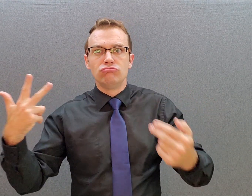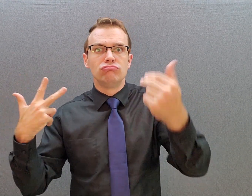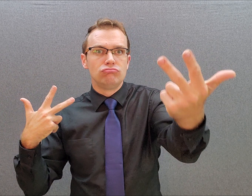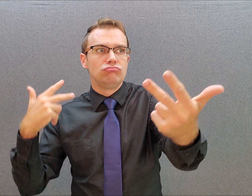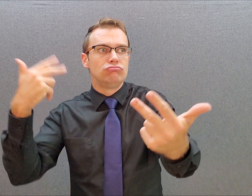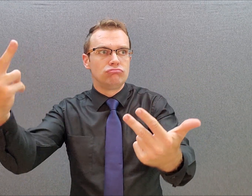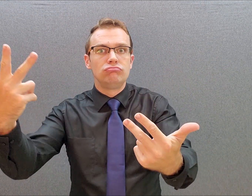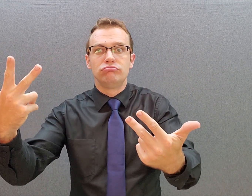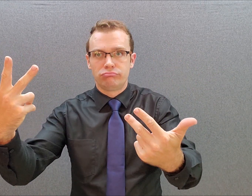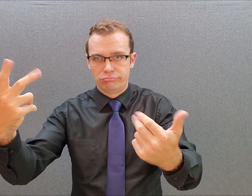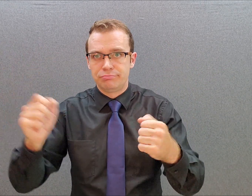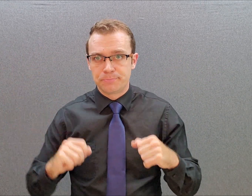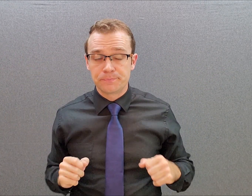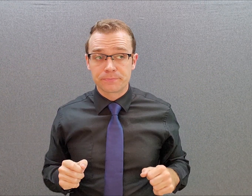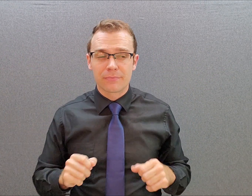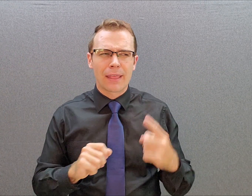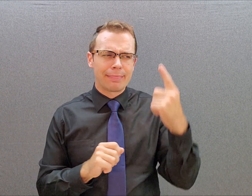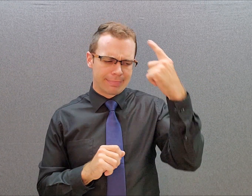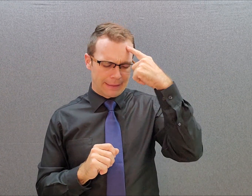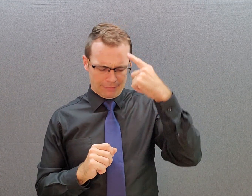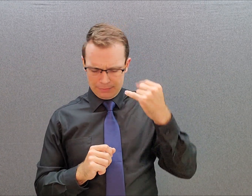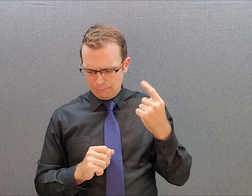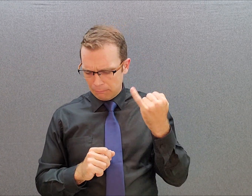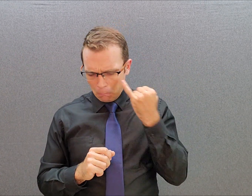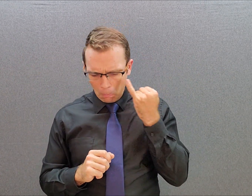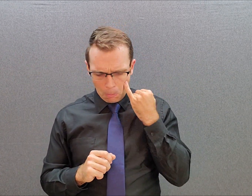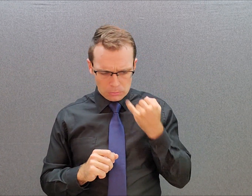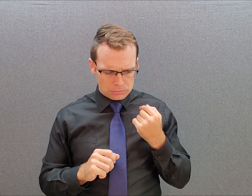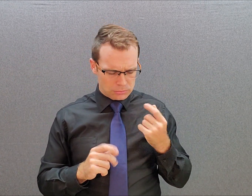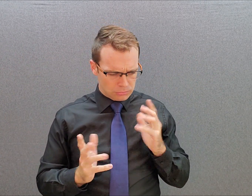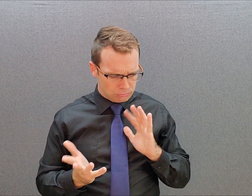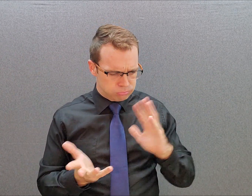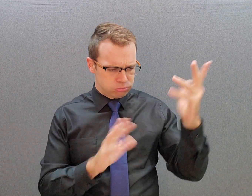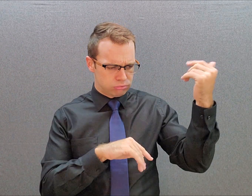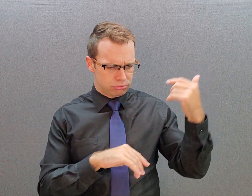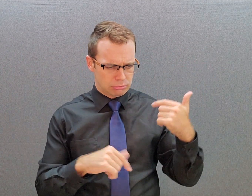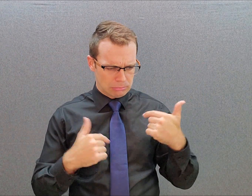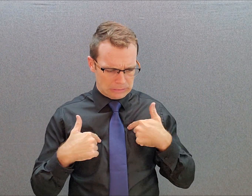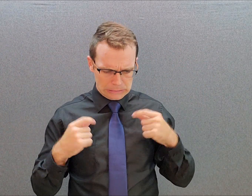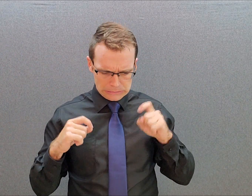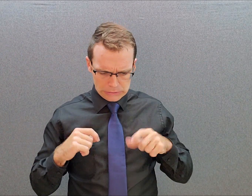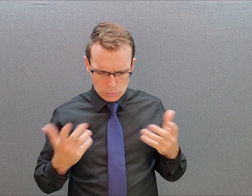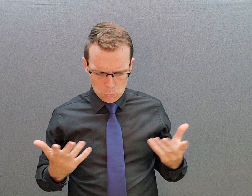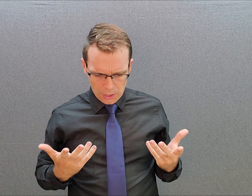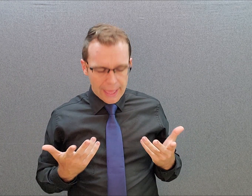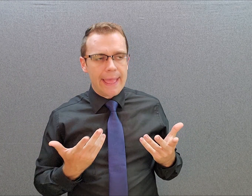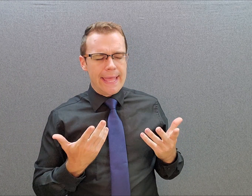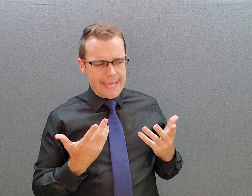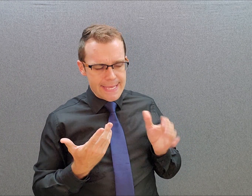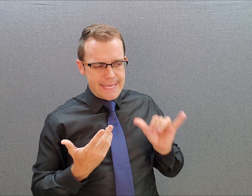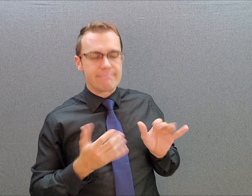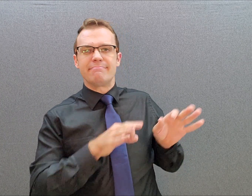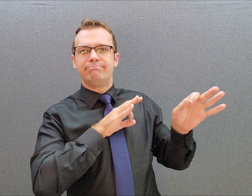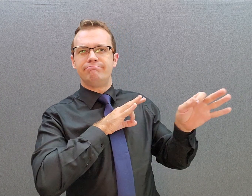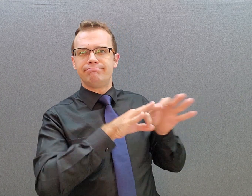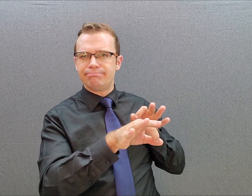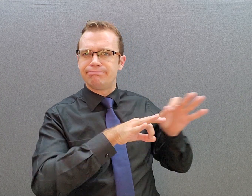week. Think of what your needs would be during a disaster and discuss these with each of your networks. This can help